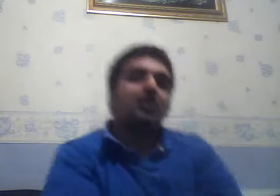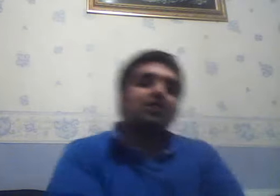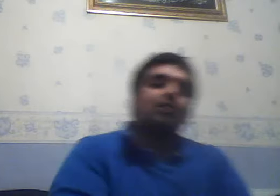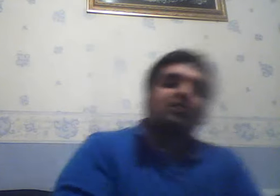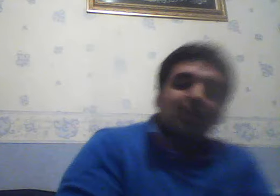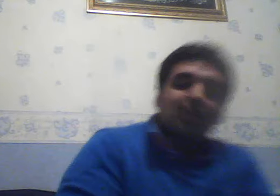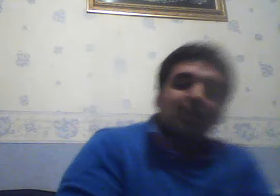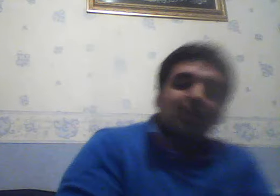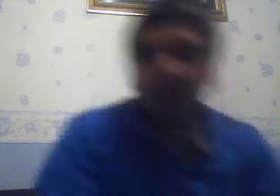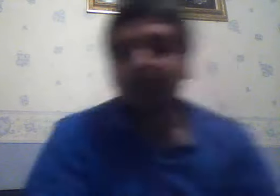cyber yet?